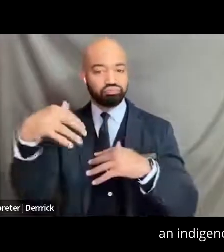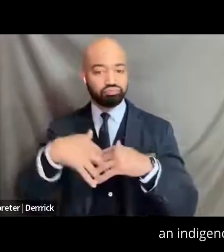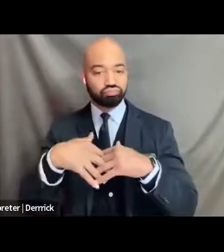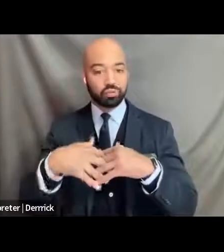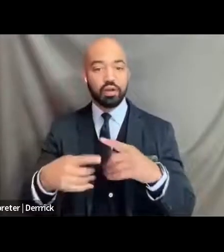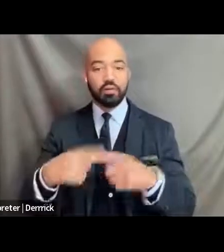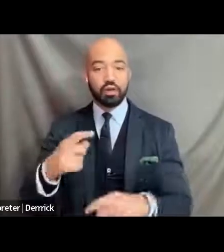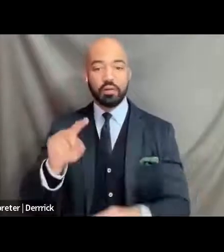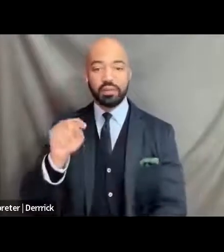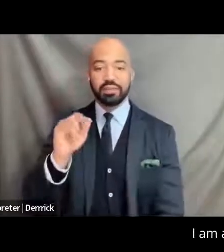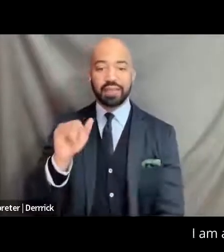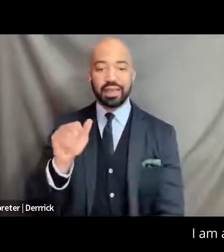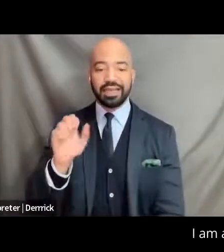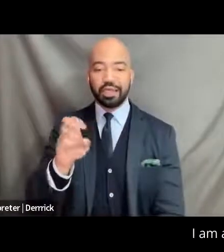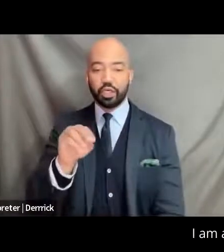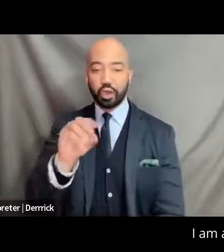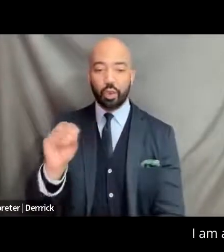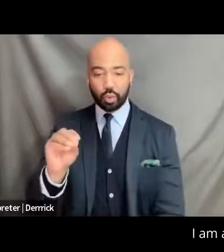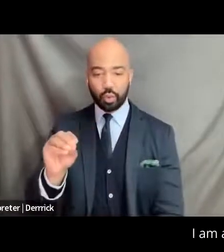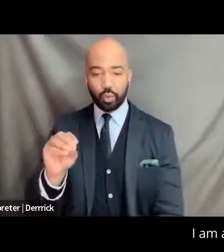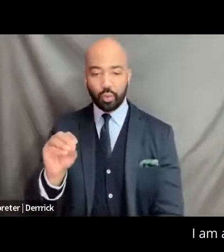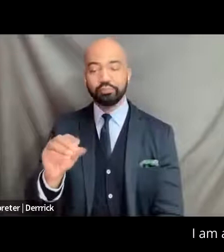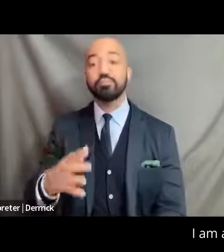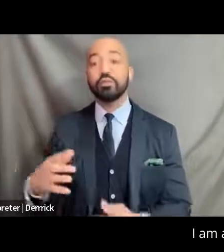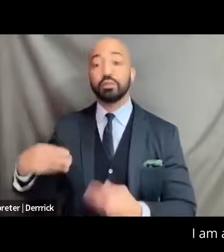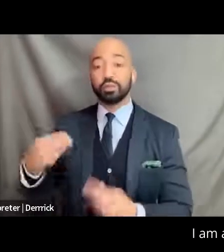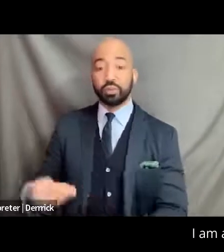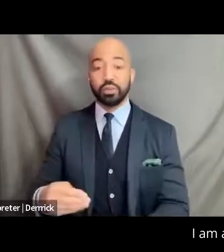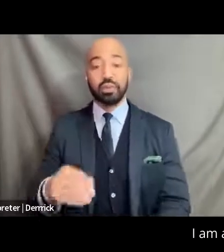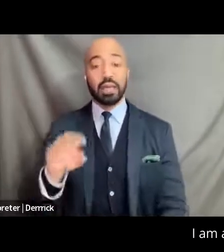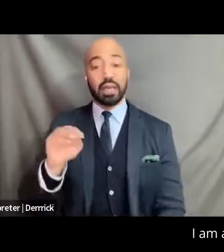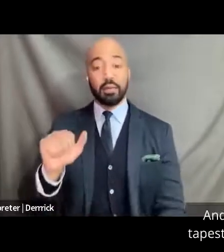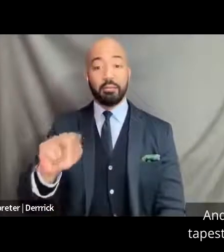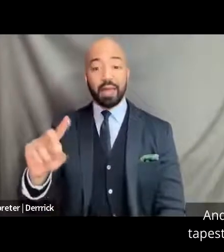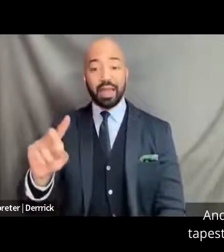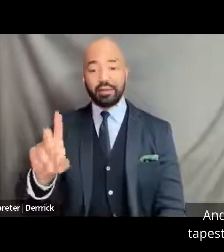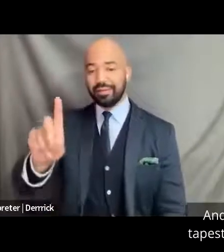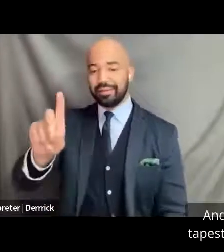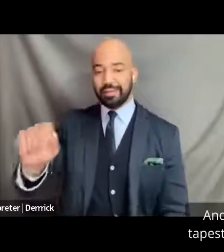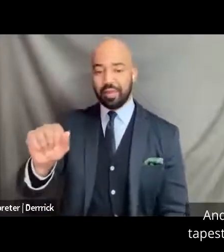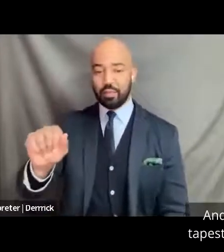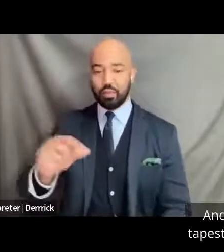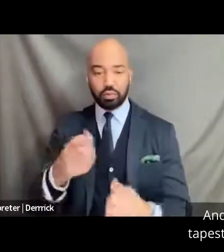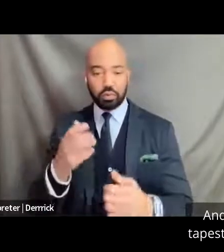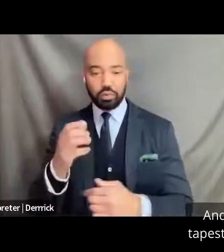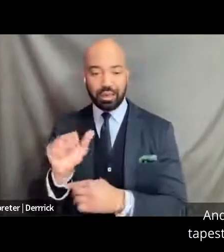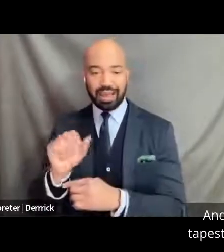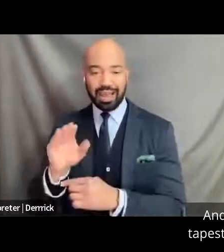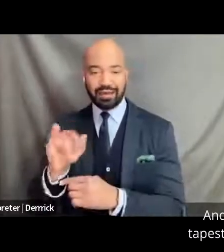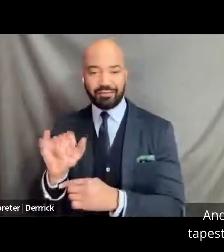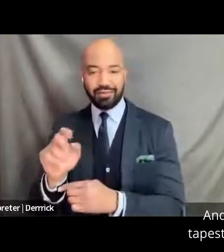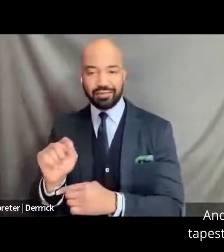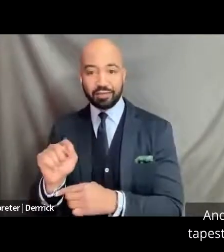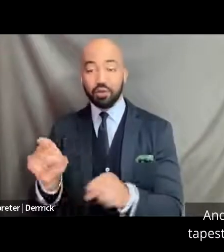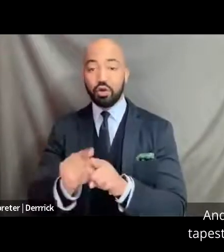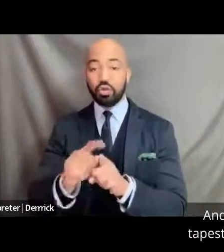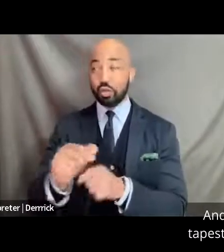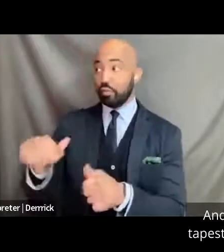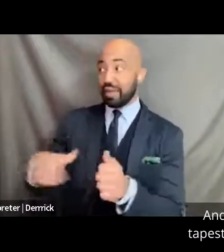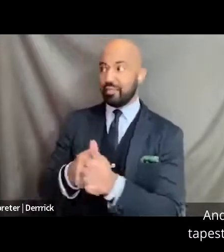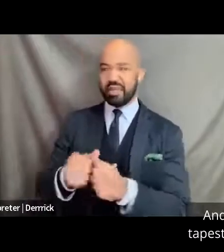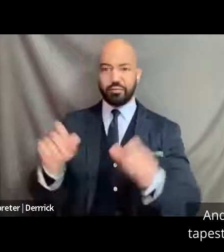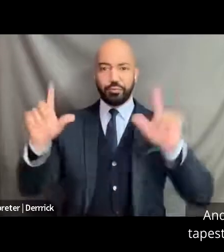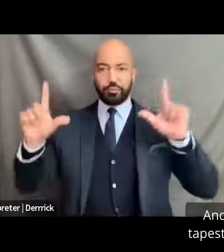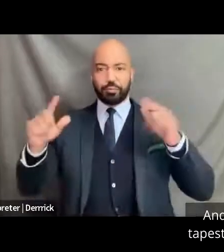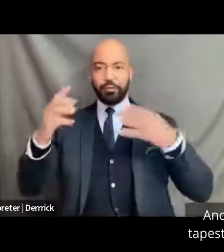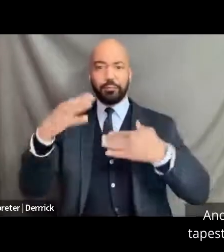descent i am a mad disabled activist and behind me is a hopi tapestry with